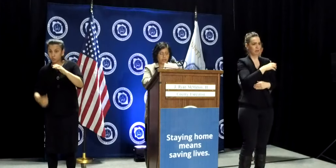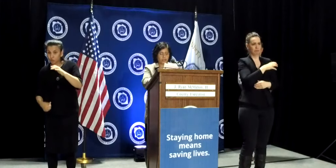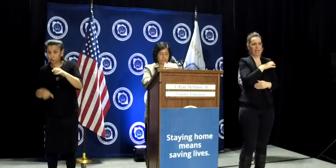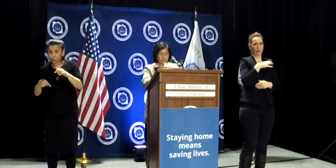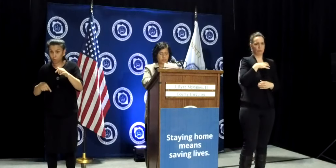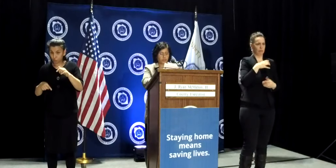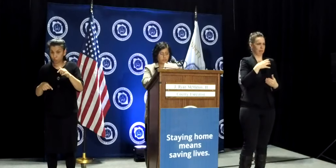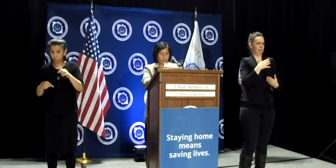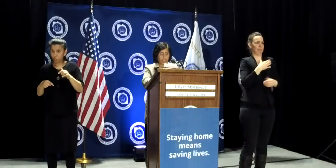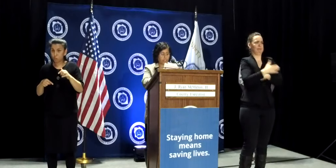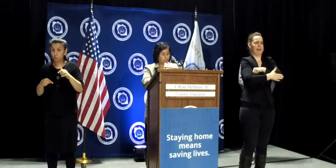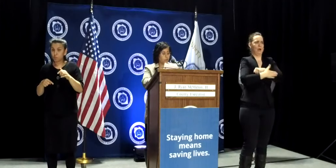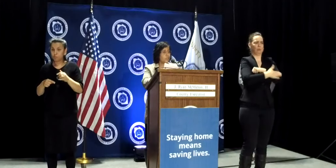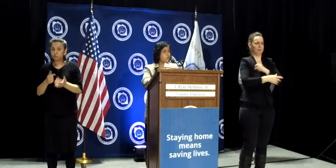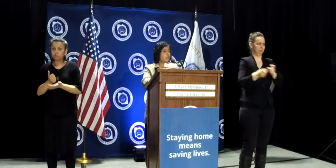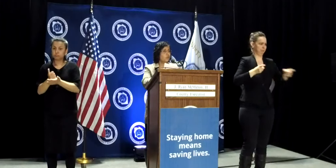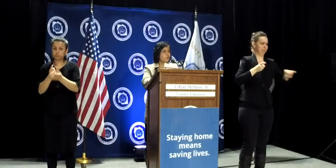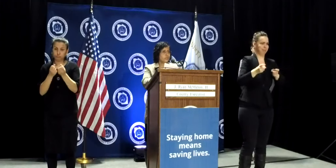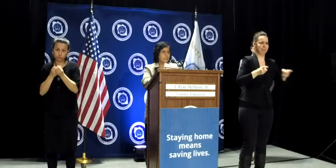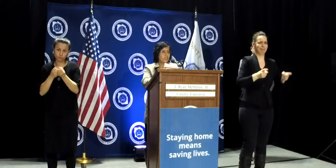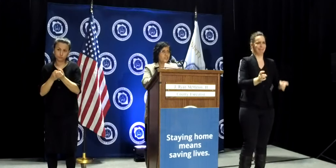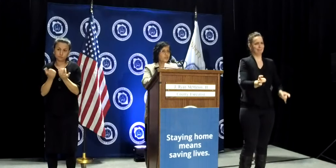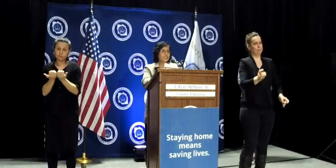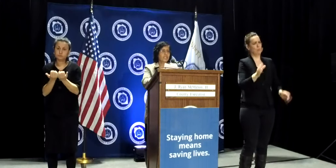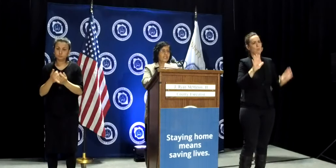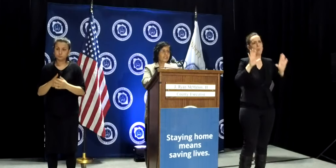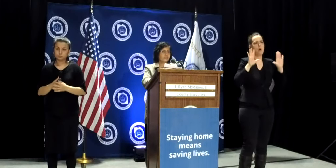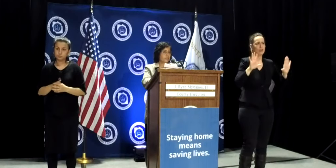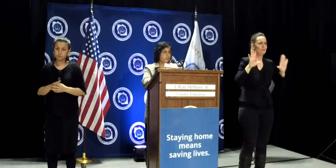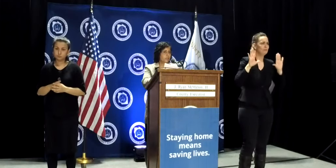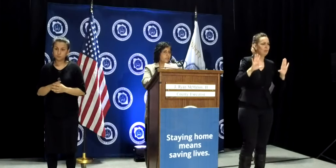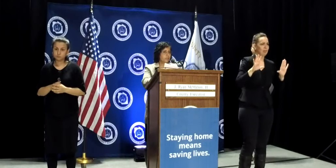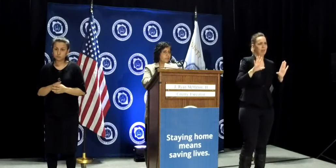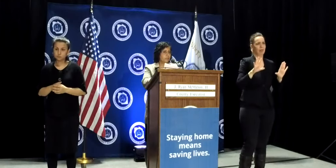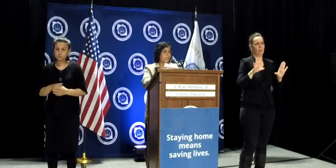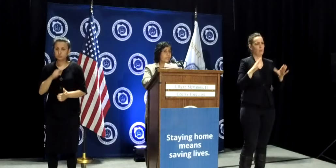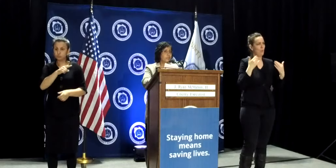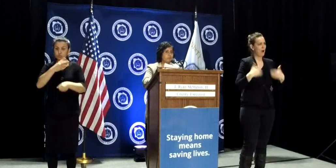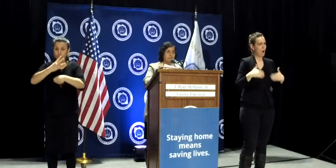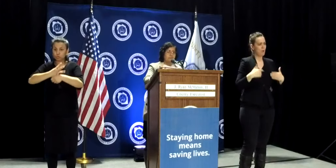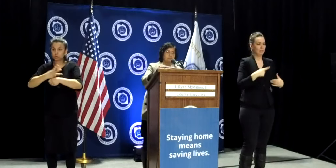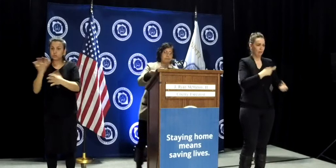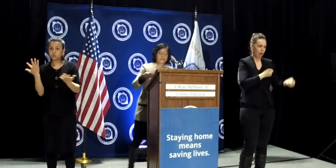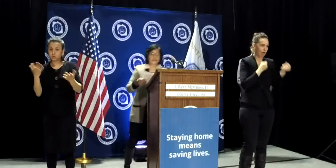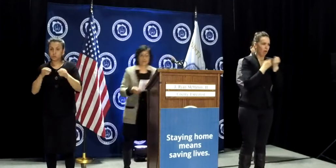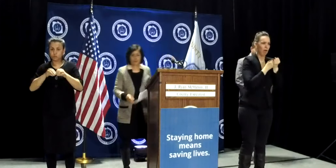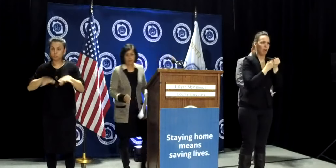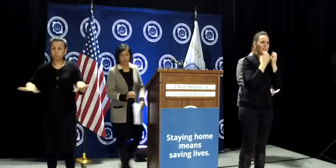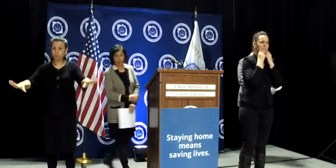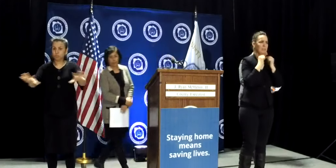strong policies with one and only one goal, to protect health of the community. Thank you.